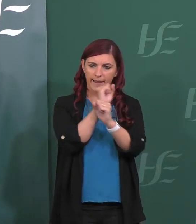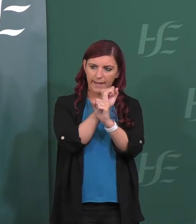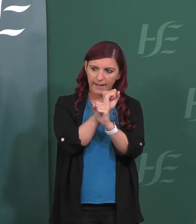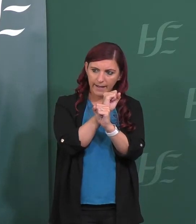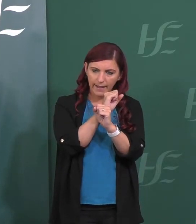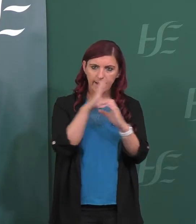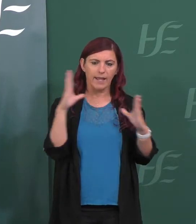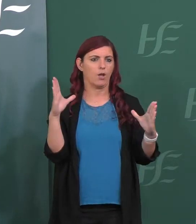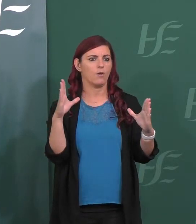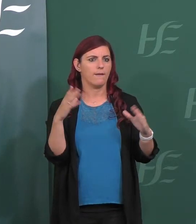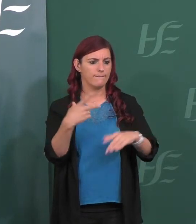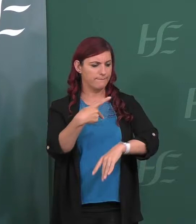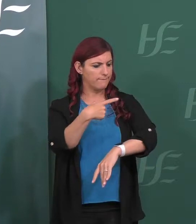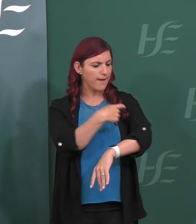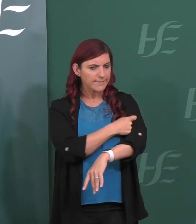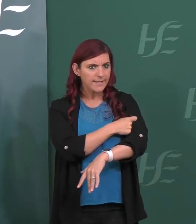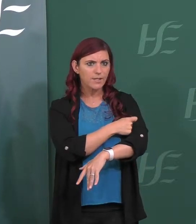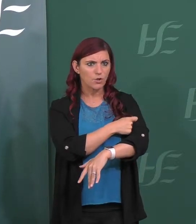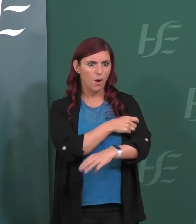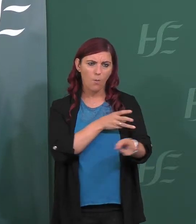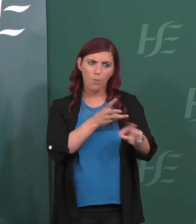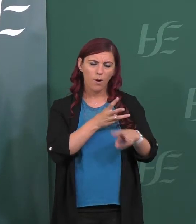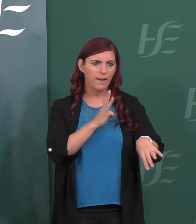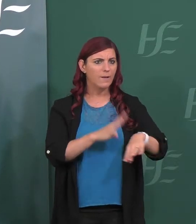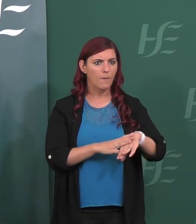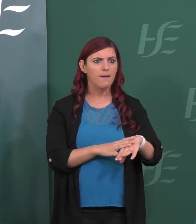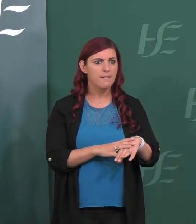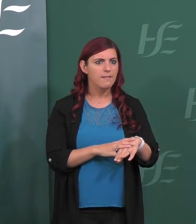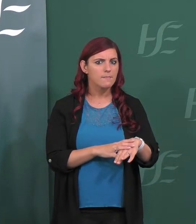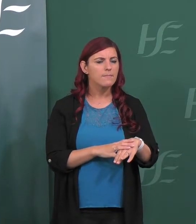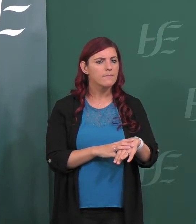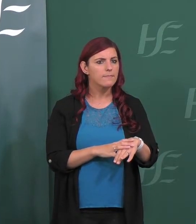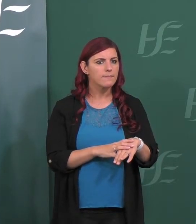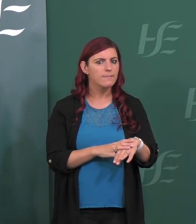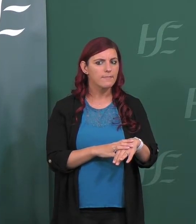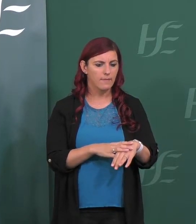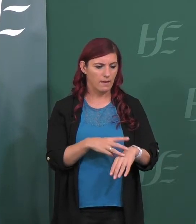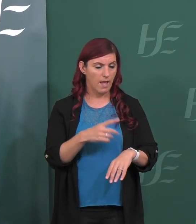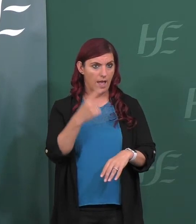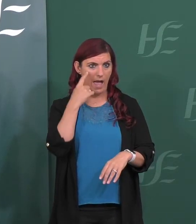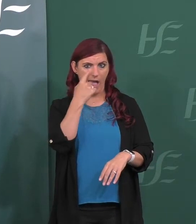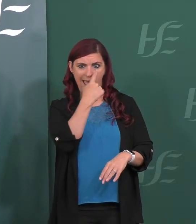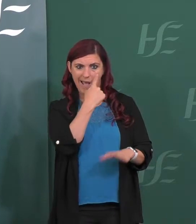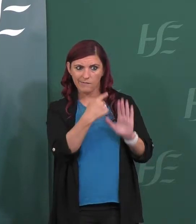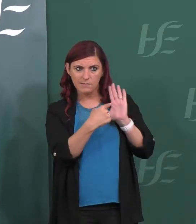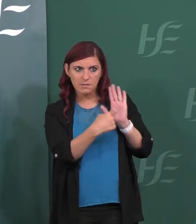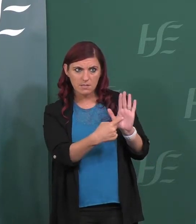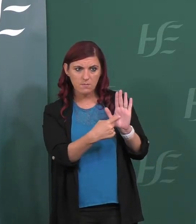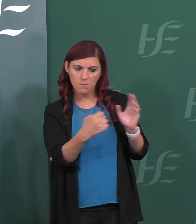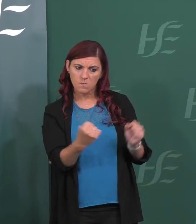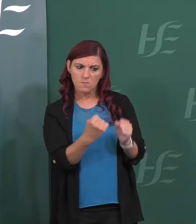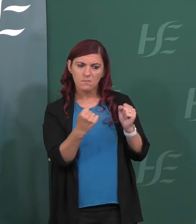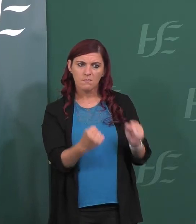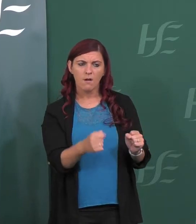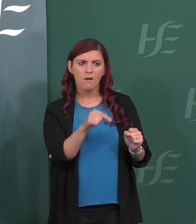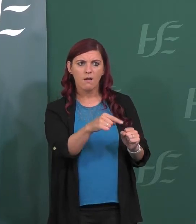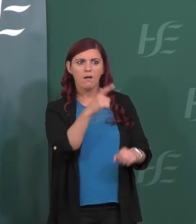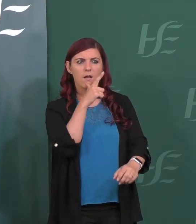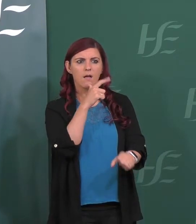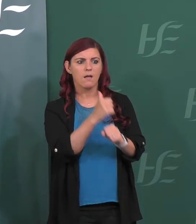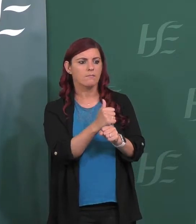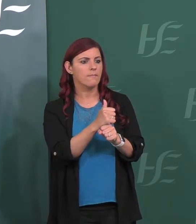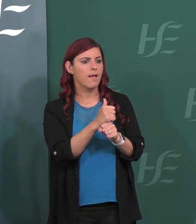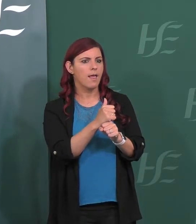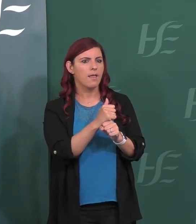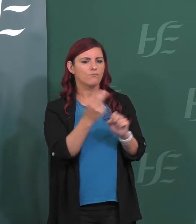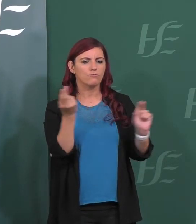assured vaccinations are working. In fact, the evidence is extremely strong in terms of reduced